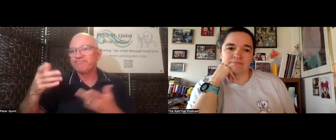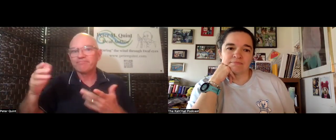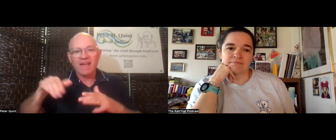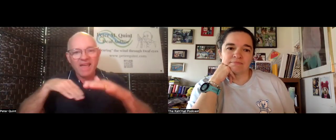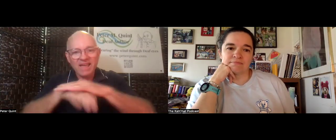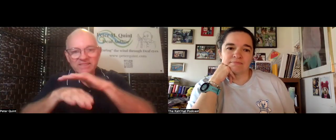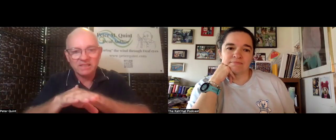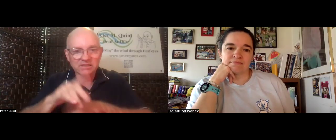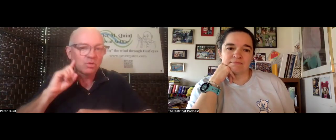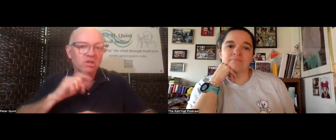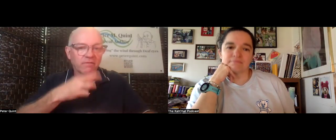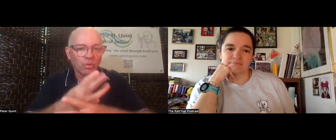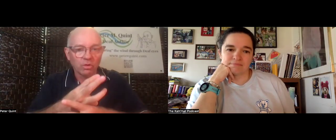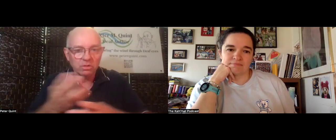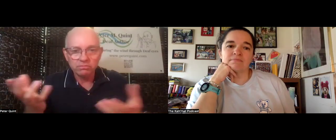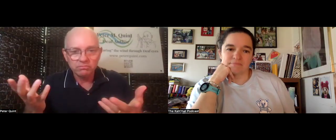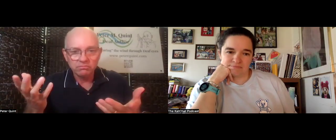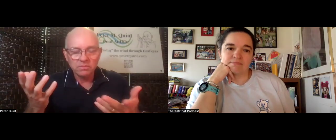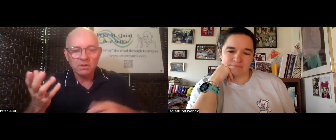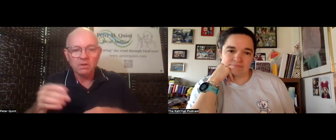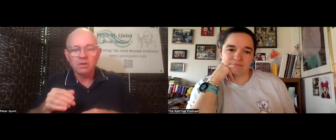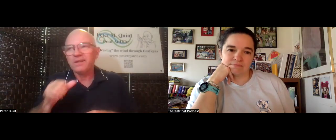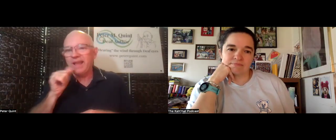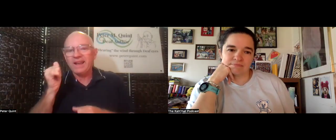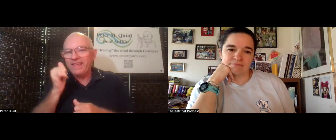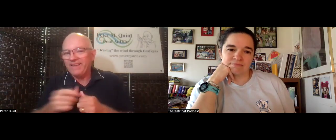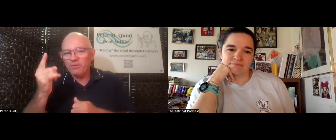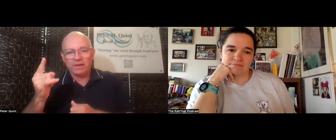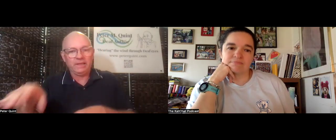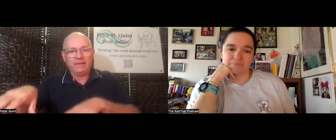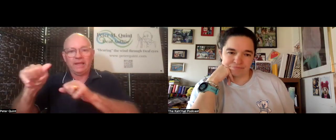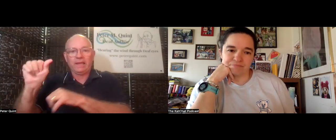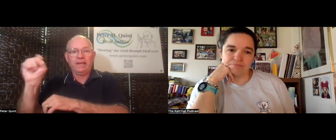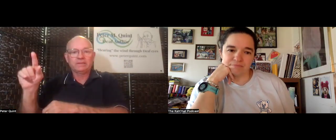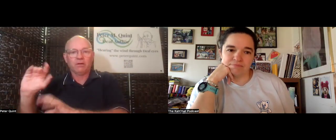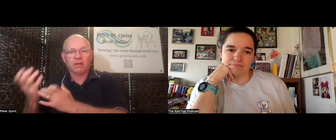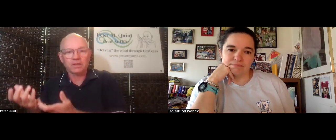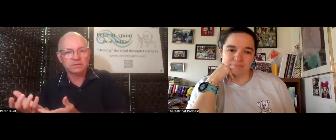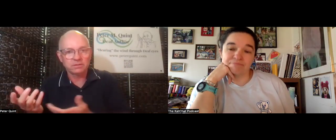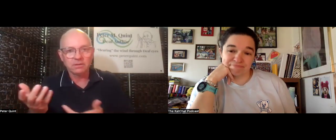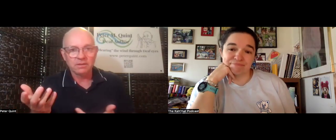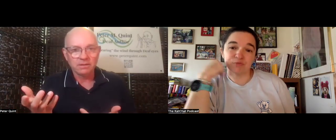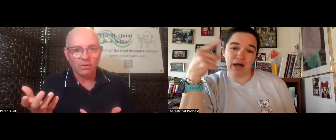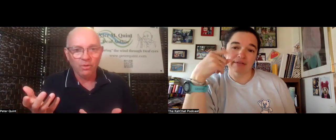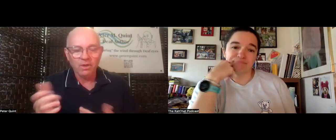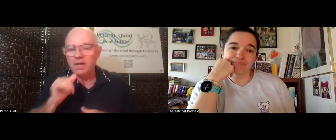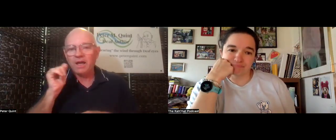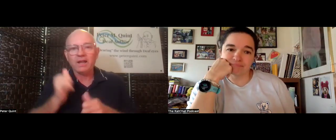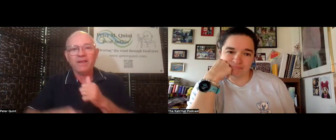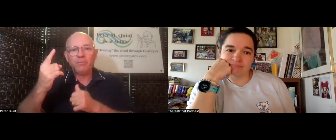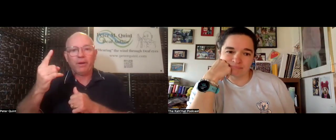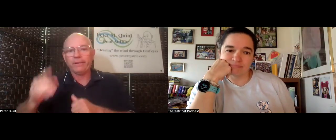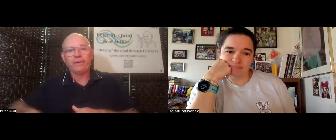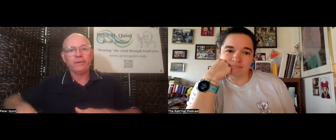is access to the deaf world. Not everybody take ASL class. You know, right.